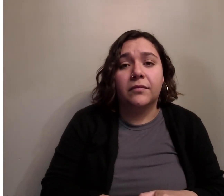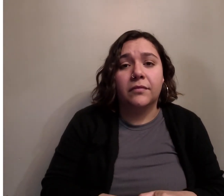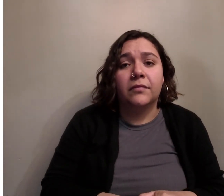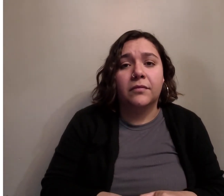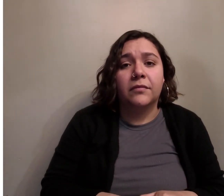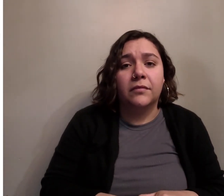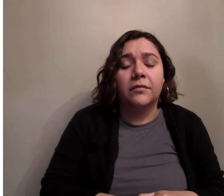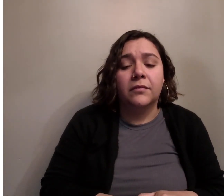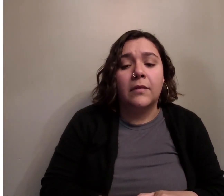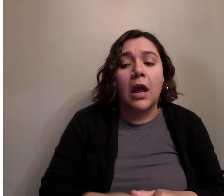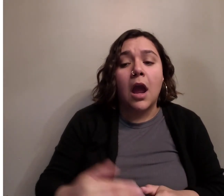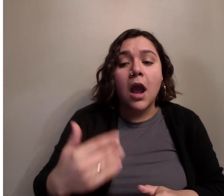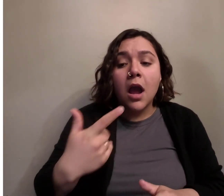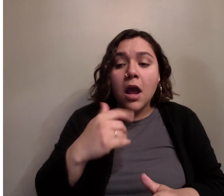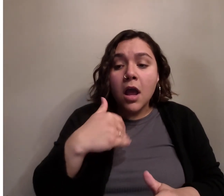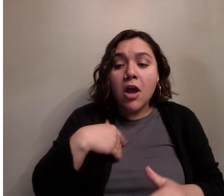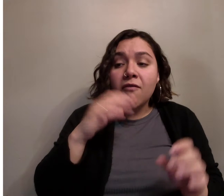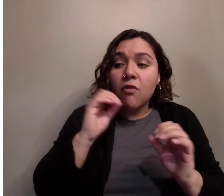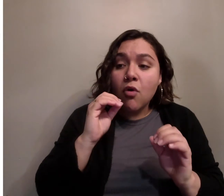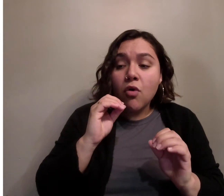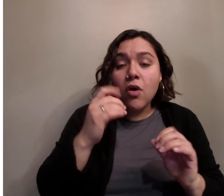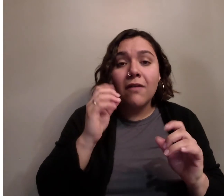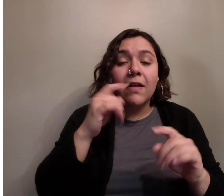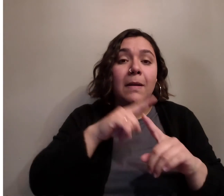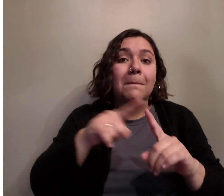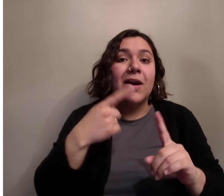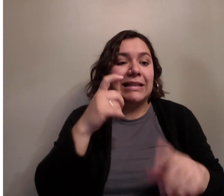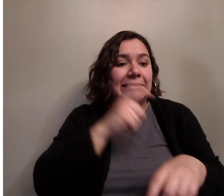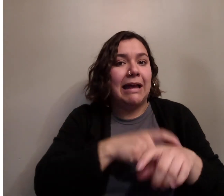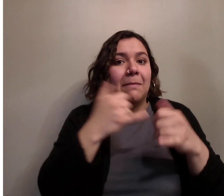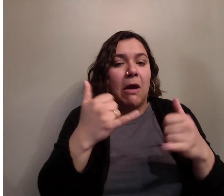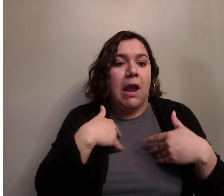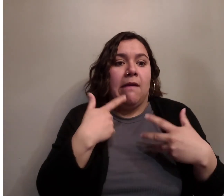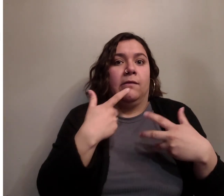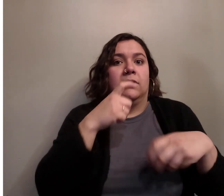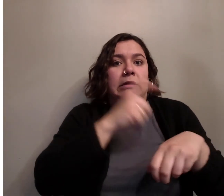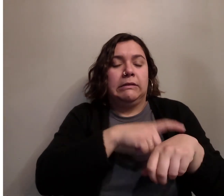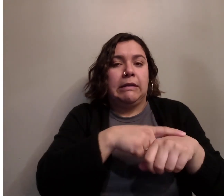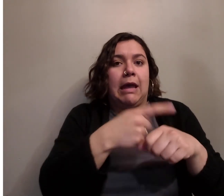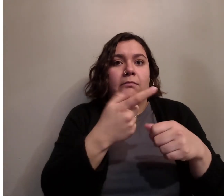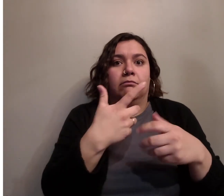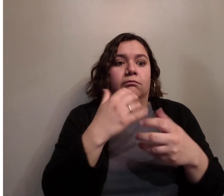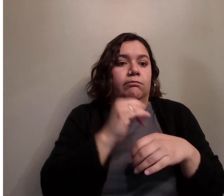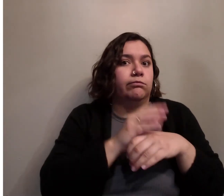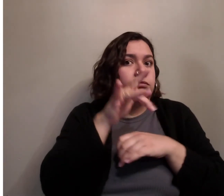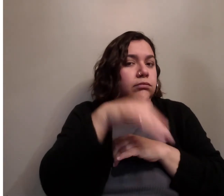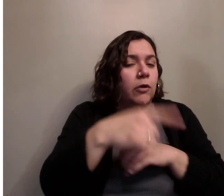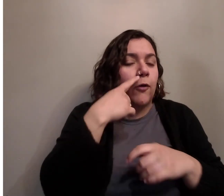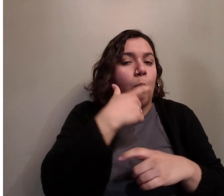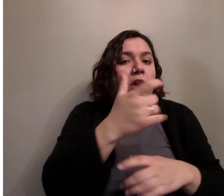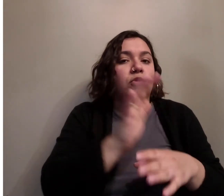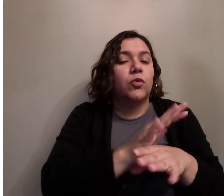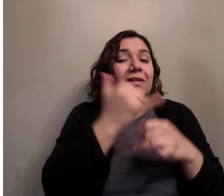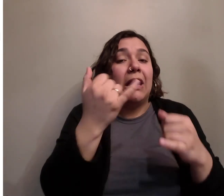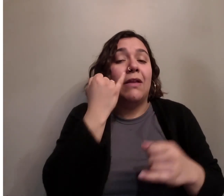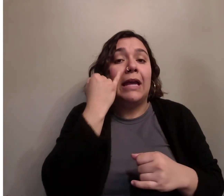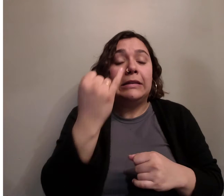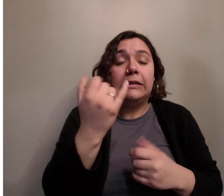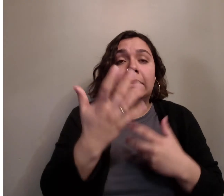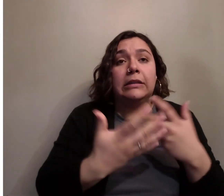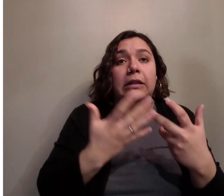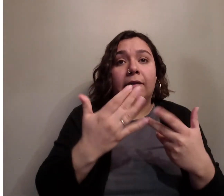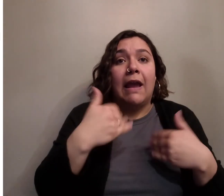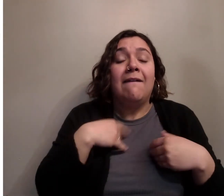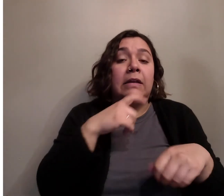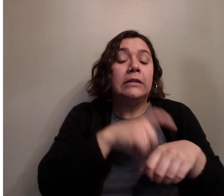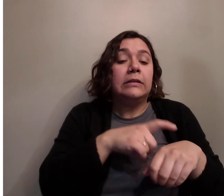films. I'm experiencing, like, I have nothing but time to watch movies. So now the